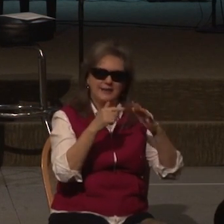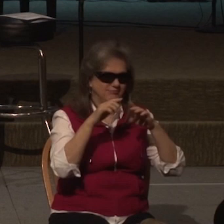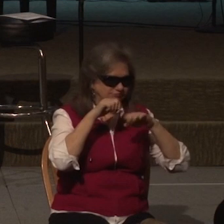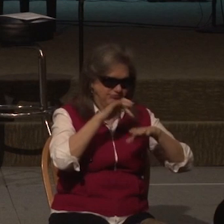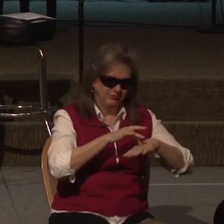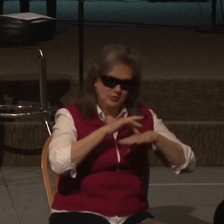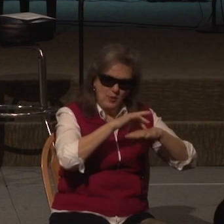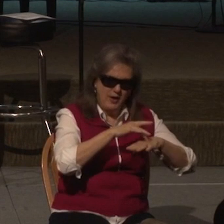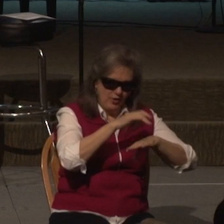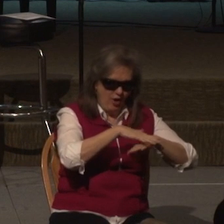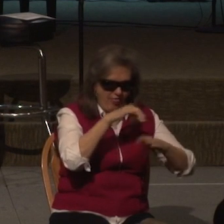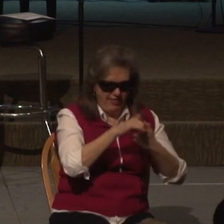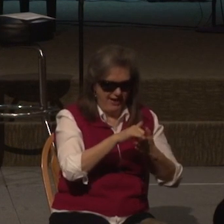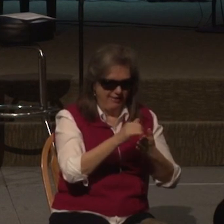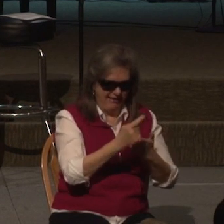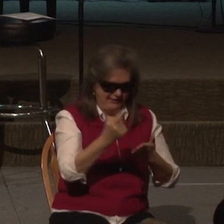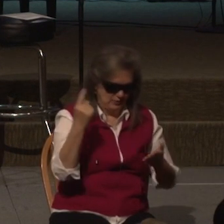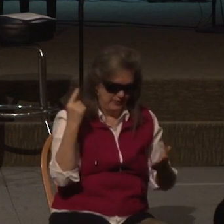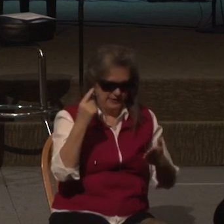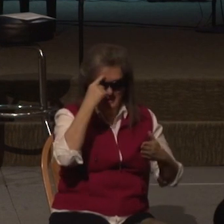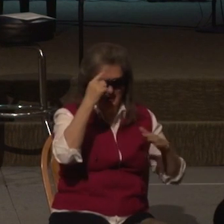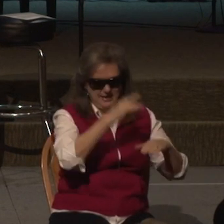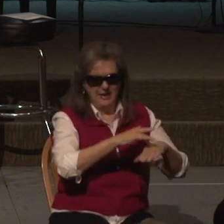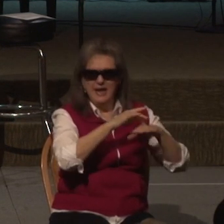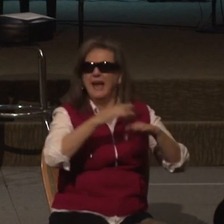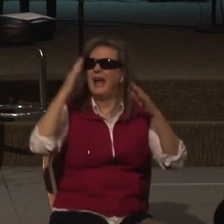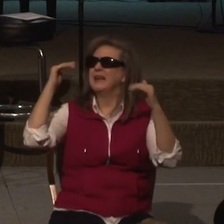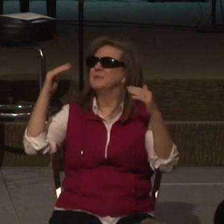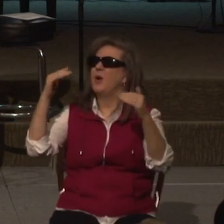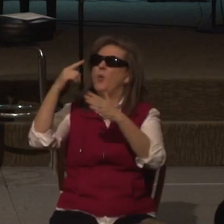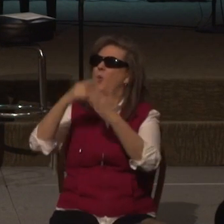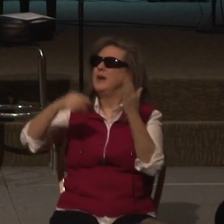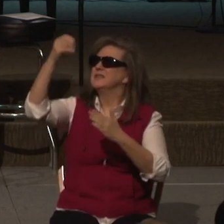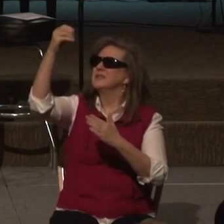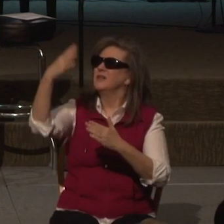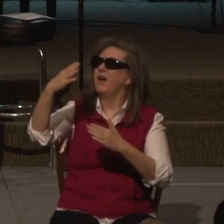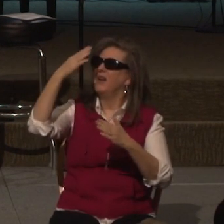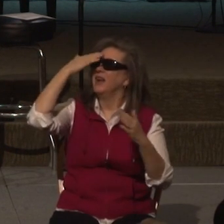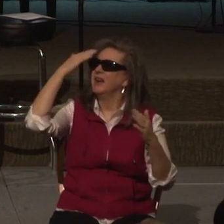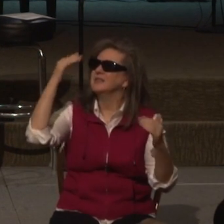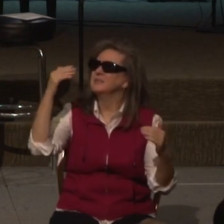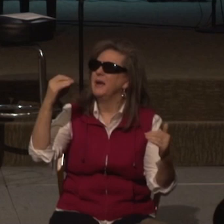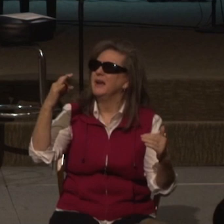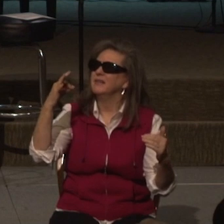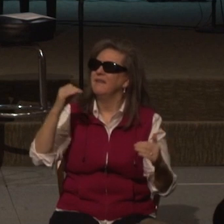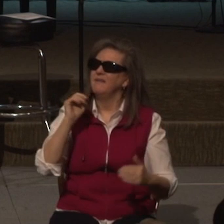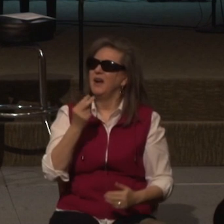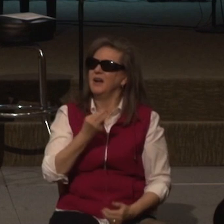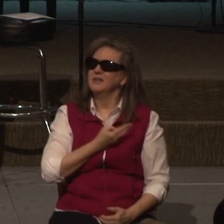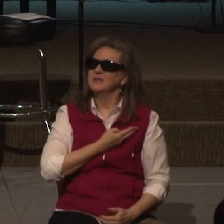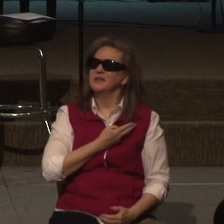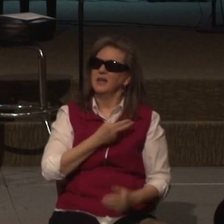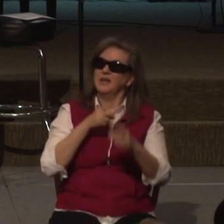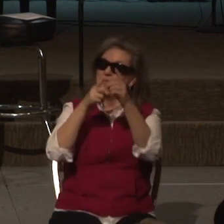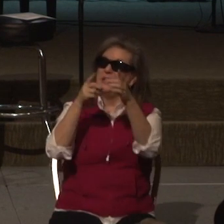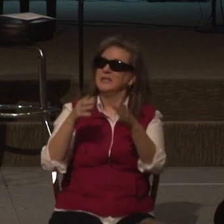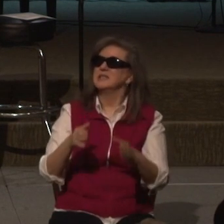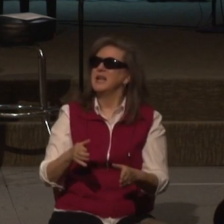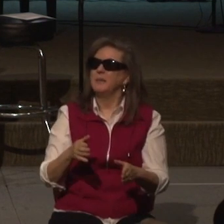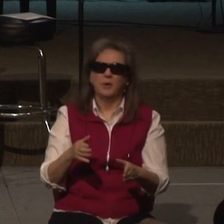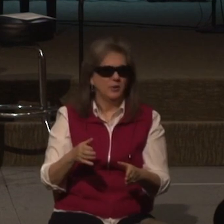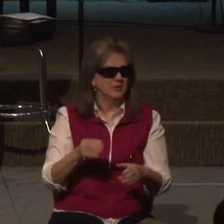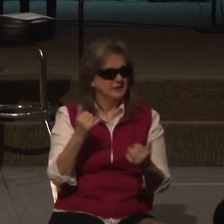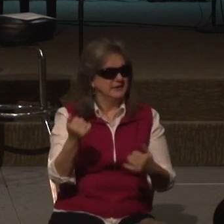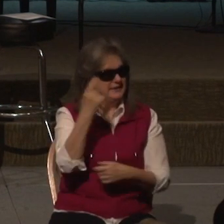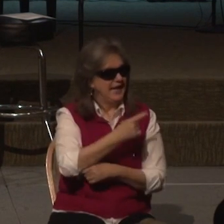our website if you want and look at that message about what does God expect of us? Because